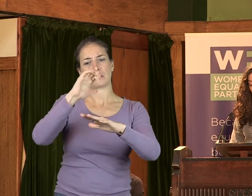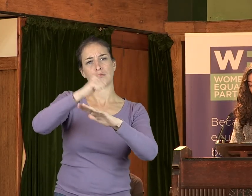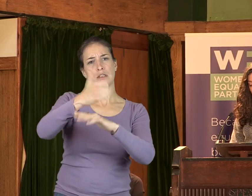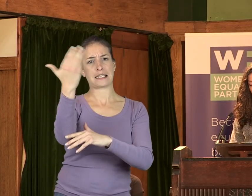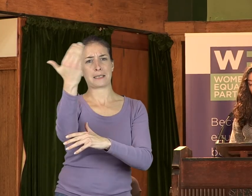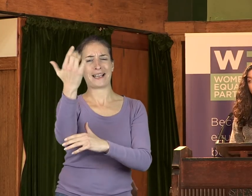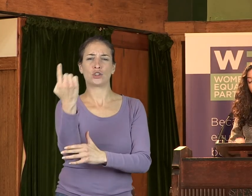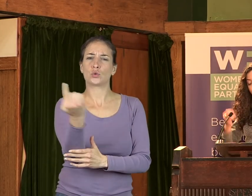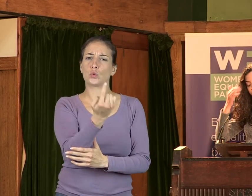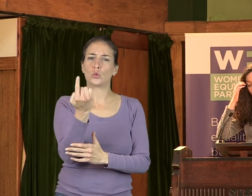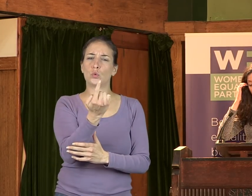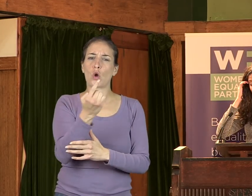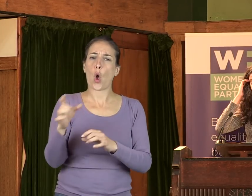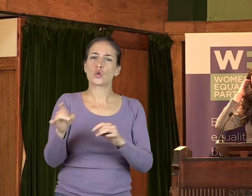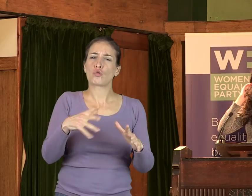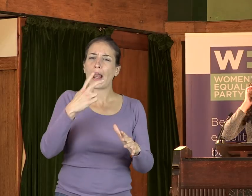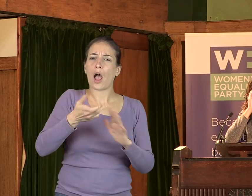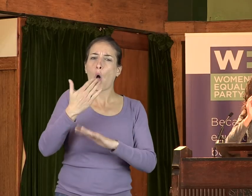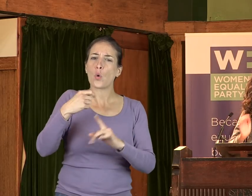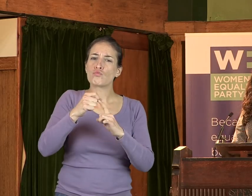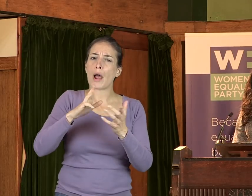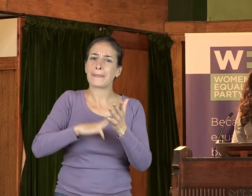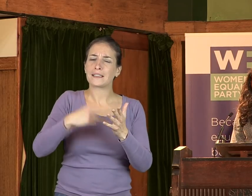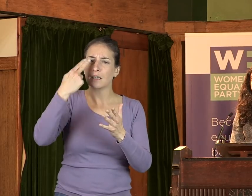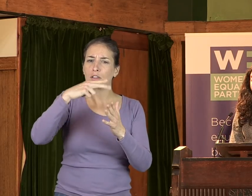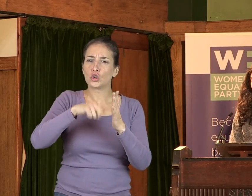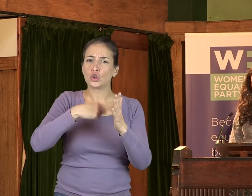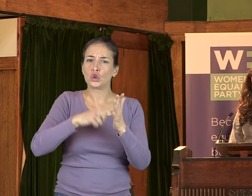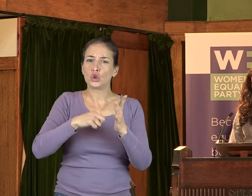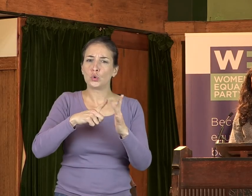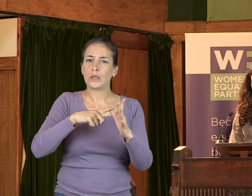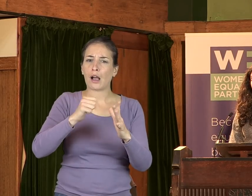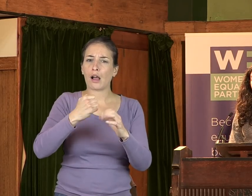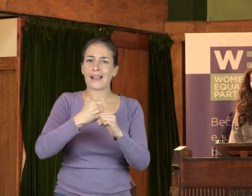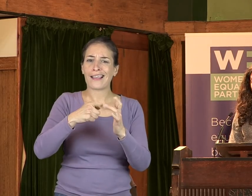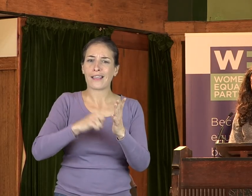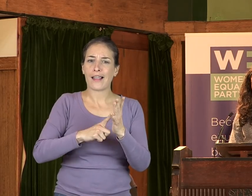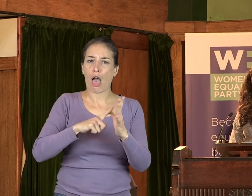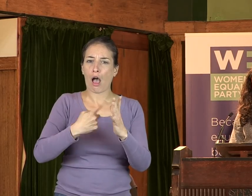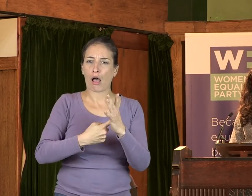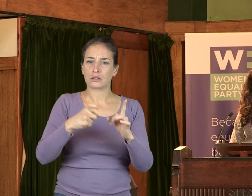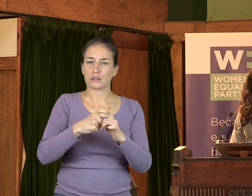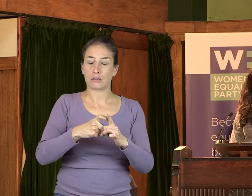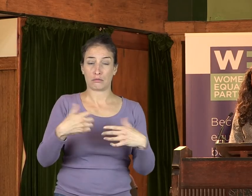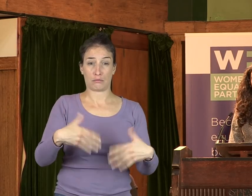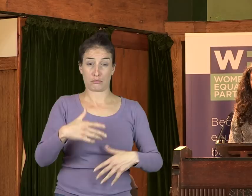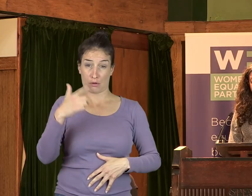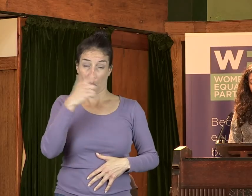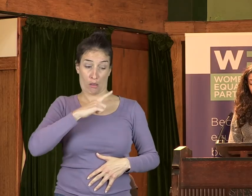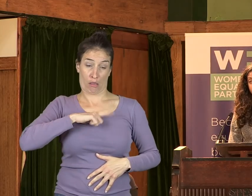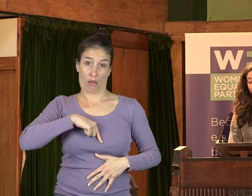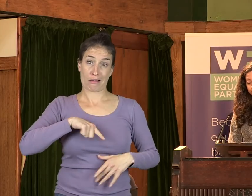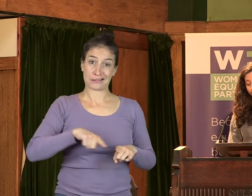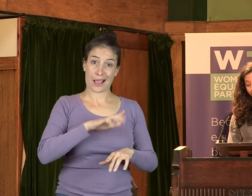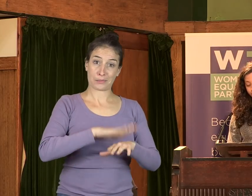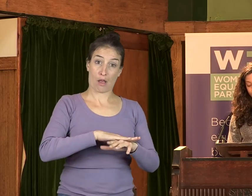Julia Gillard. It just so happens that at that time, I was researching women's underrepresentation in Parliament for a project